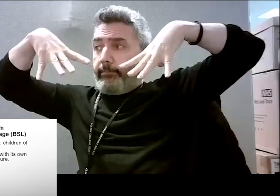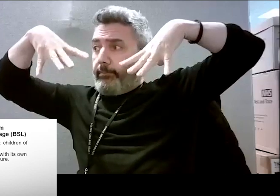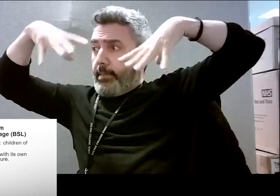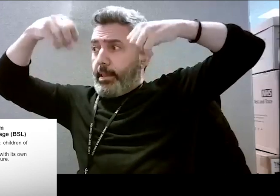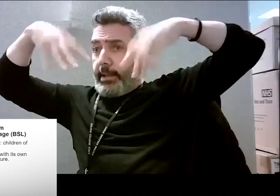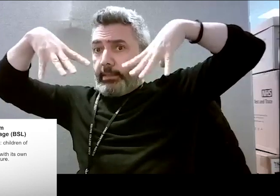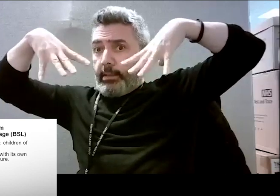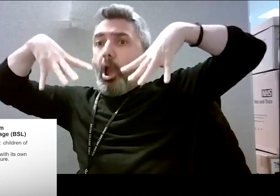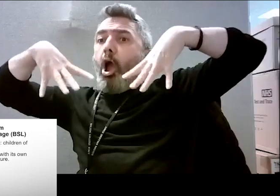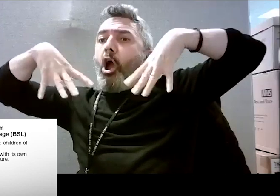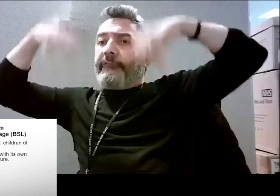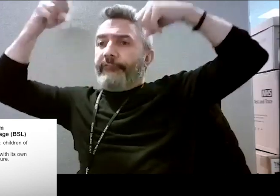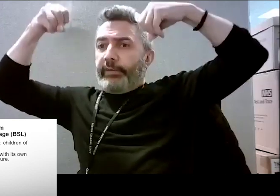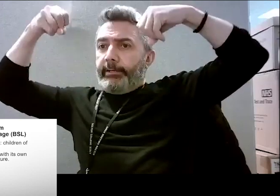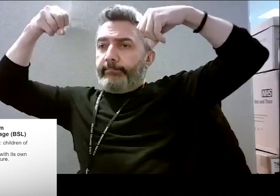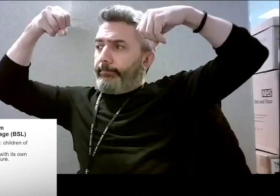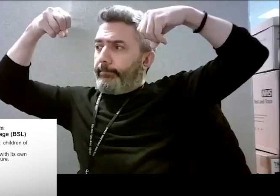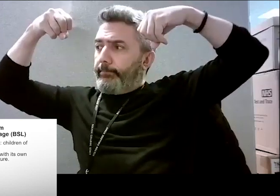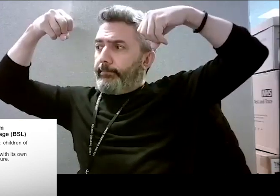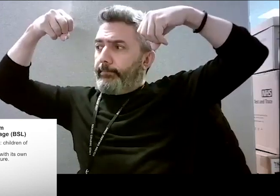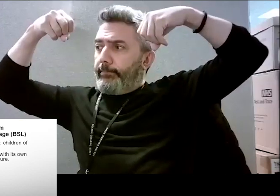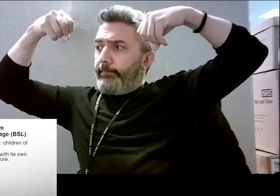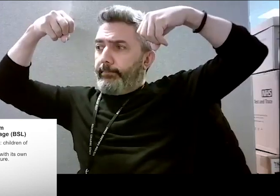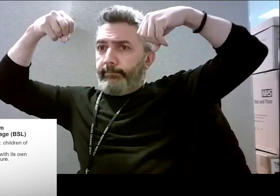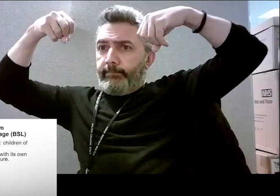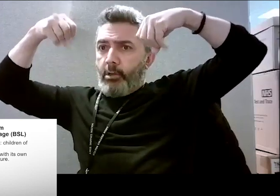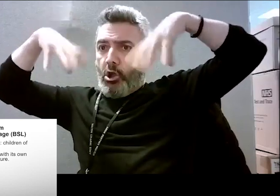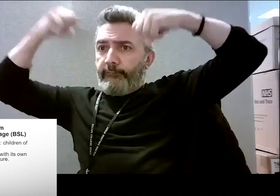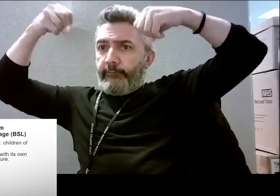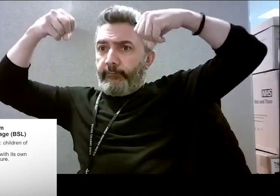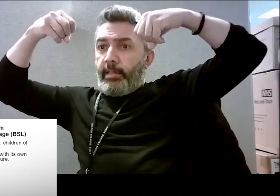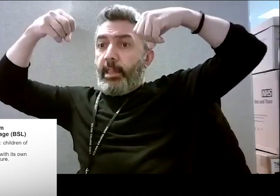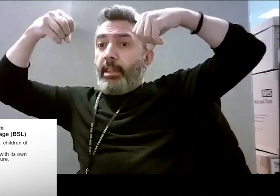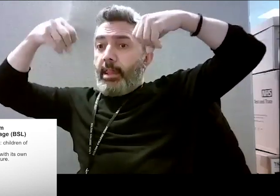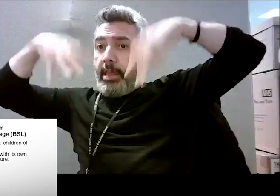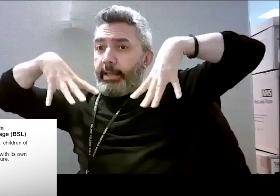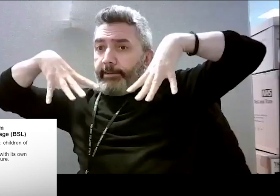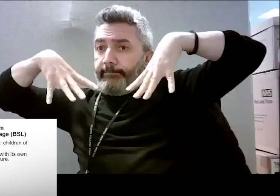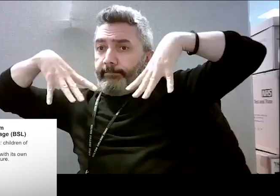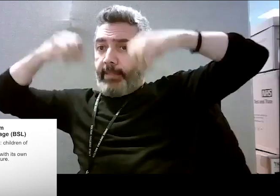on what we're talking about. So if we're talking about lights off, so switch the lights off.